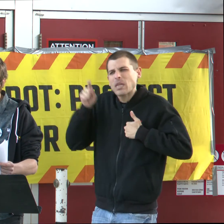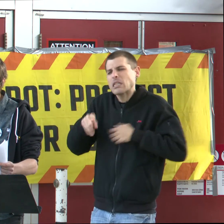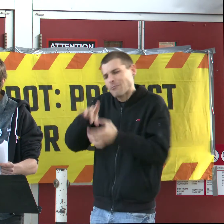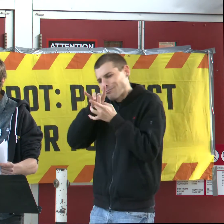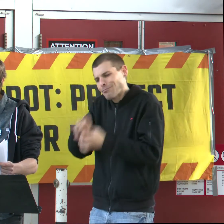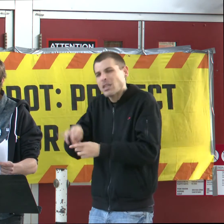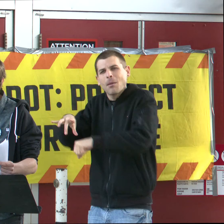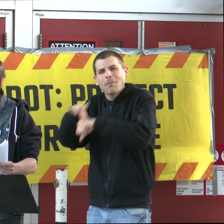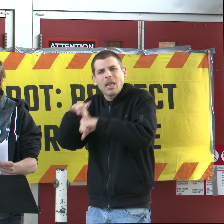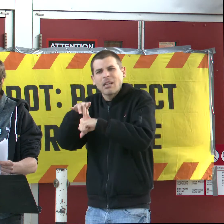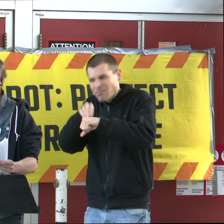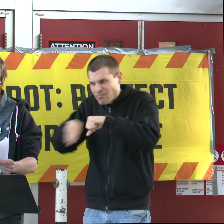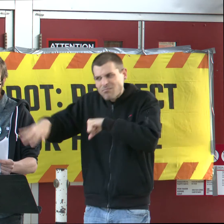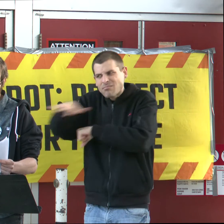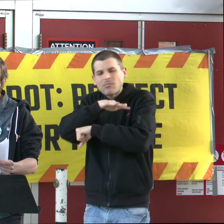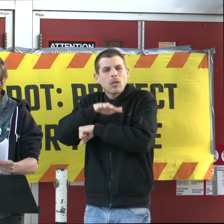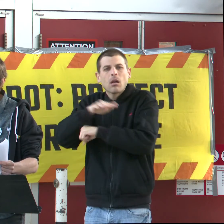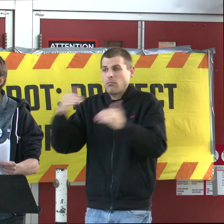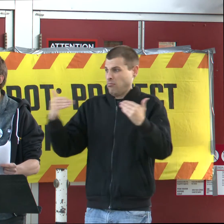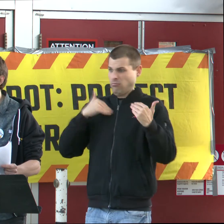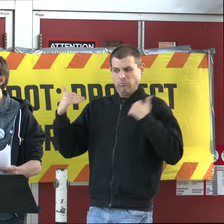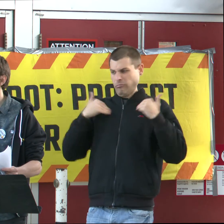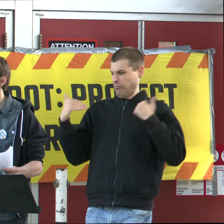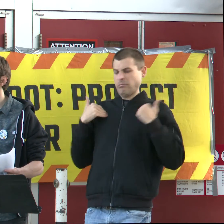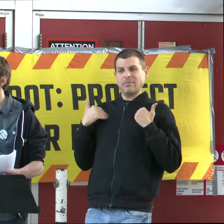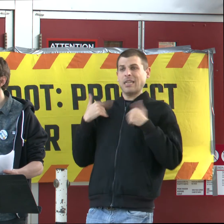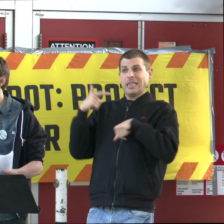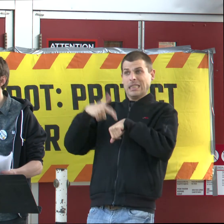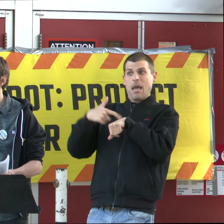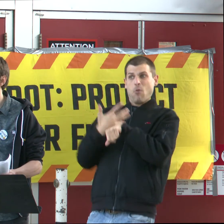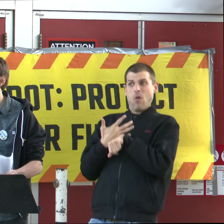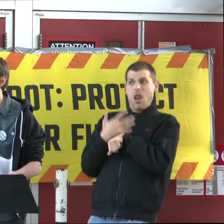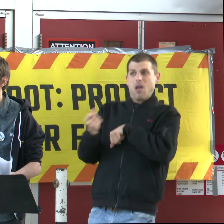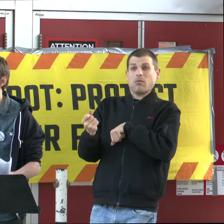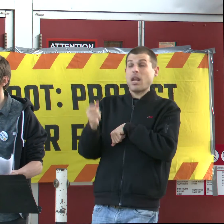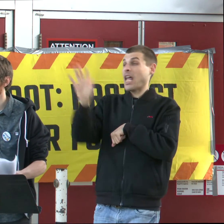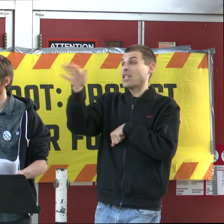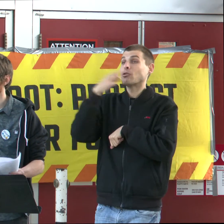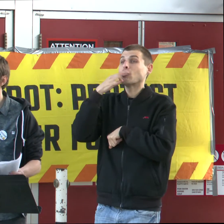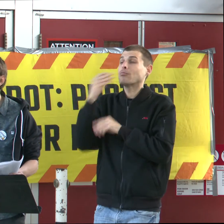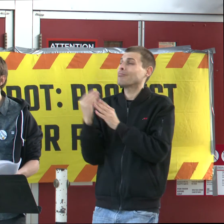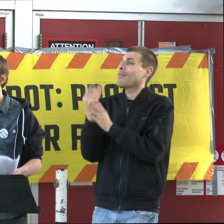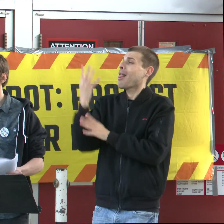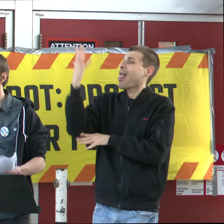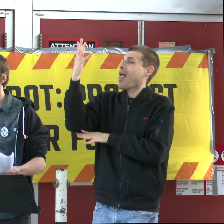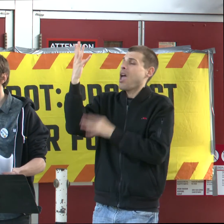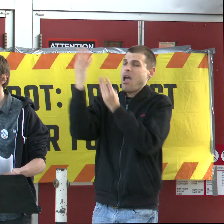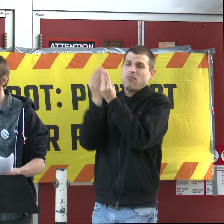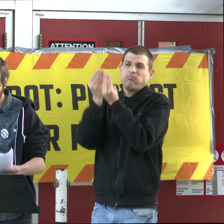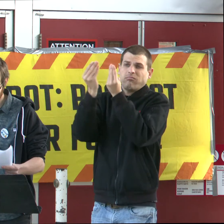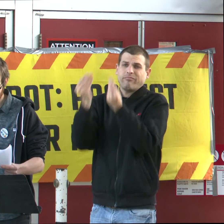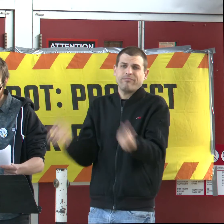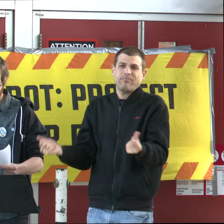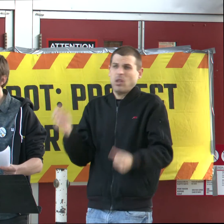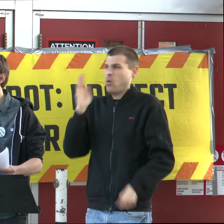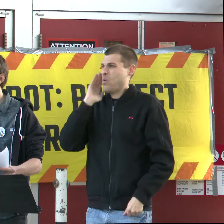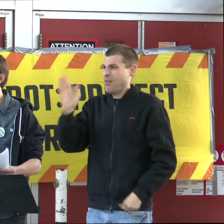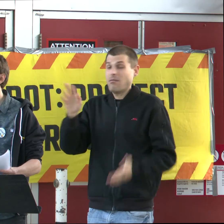us urging us to take notice that we're running out of time before those blossoms that remind us of the joys on this planet and those that we have